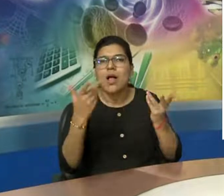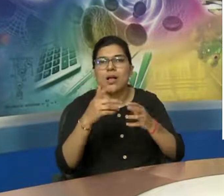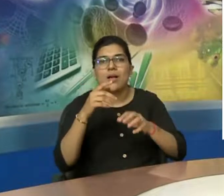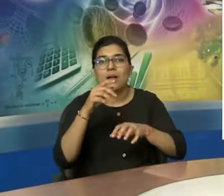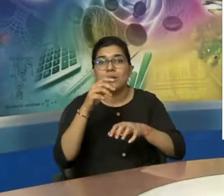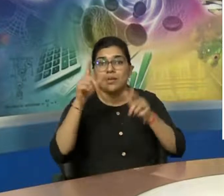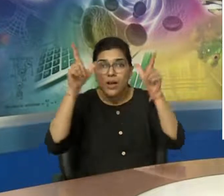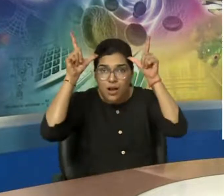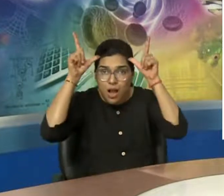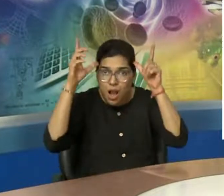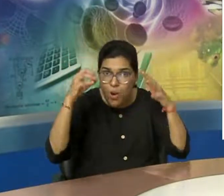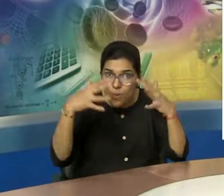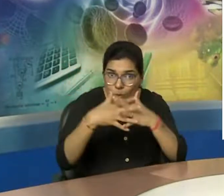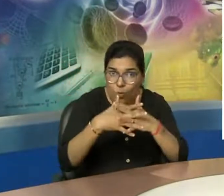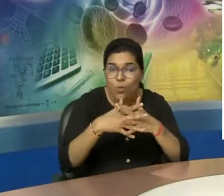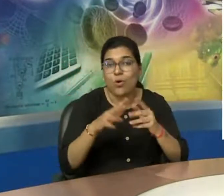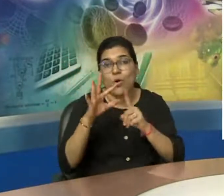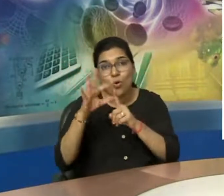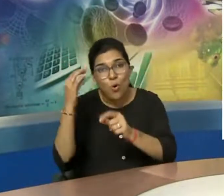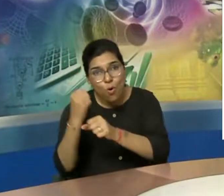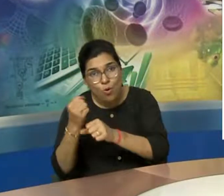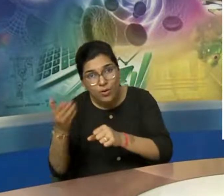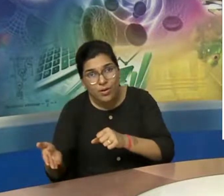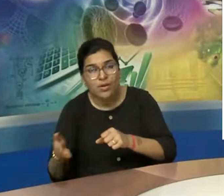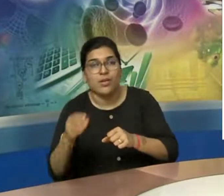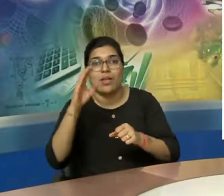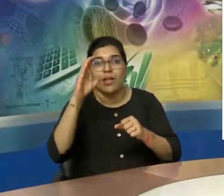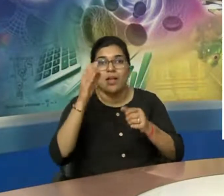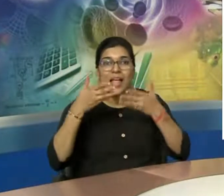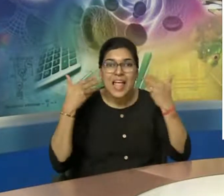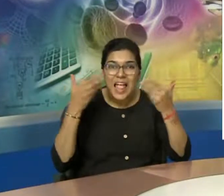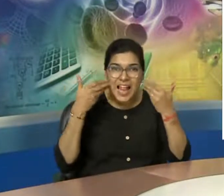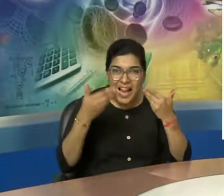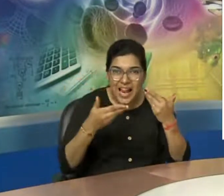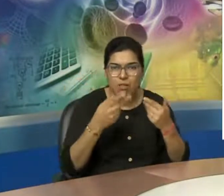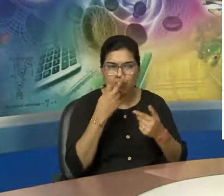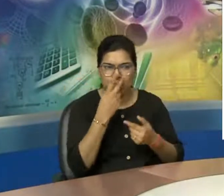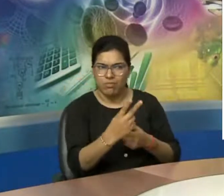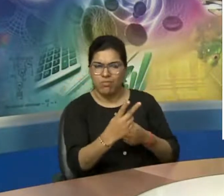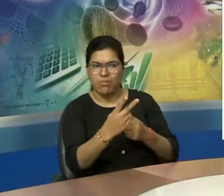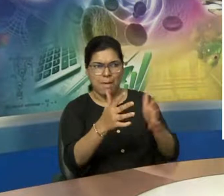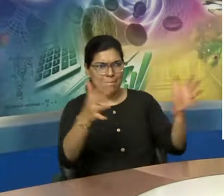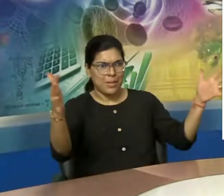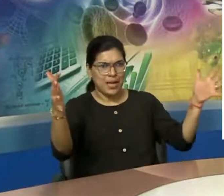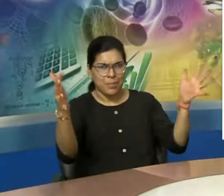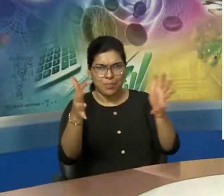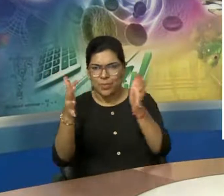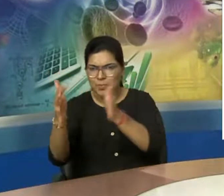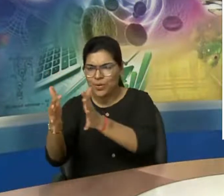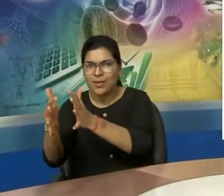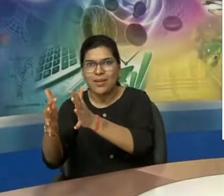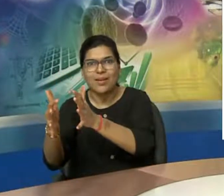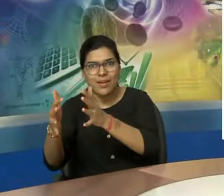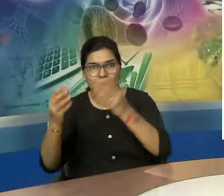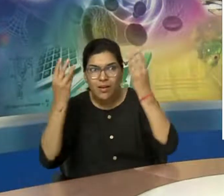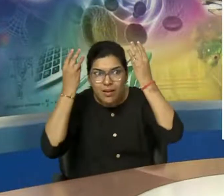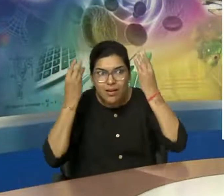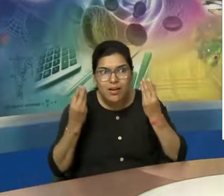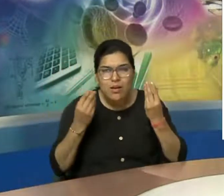So similarly, different shapes and size of cows, dogs, and cats, etc. are examples